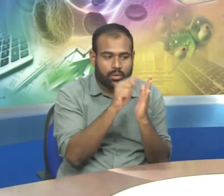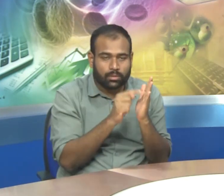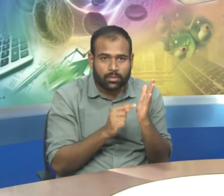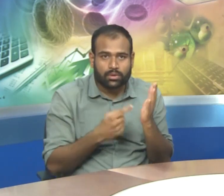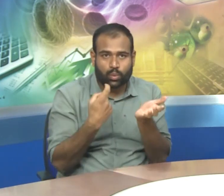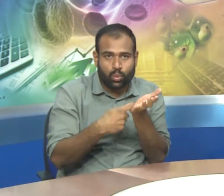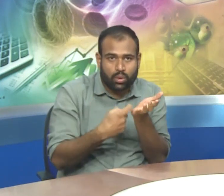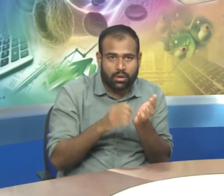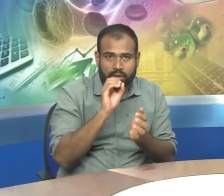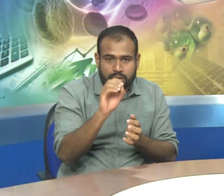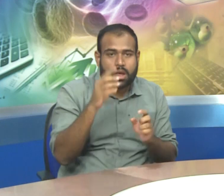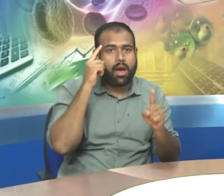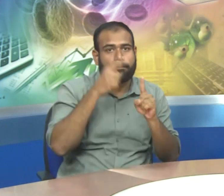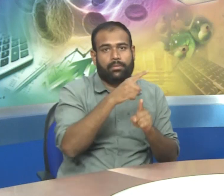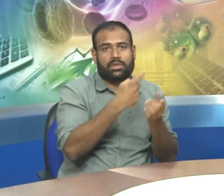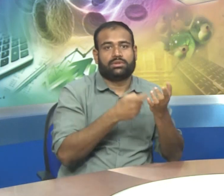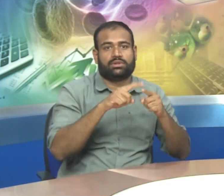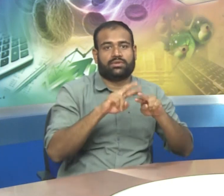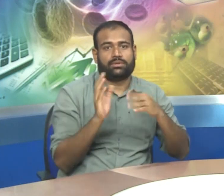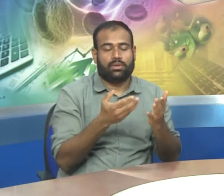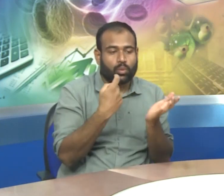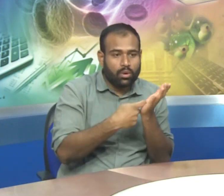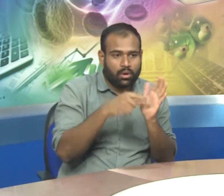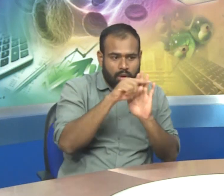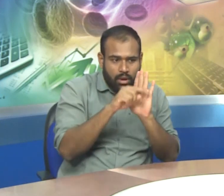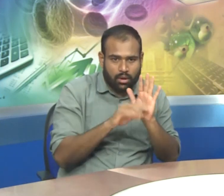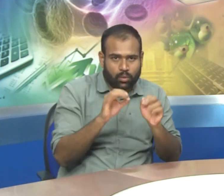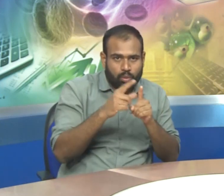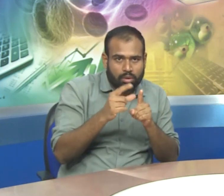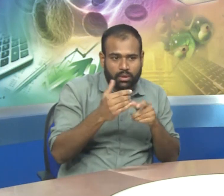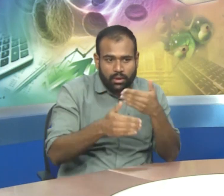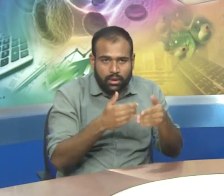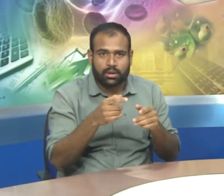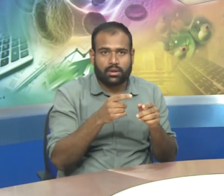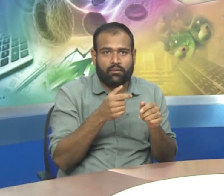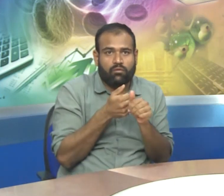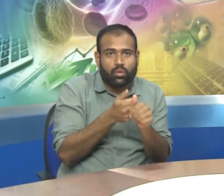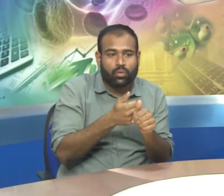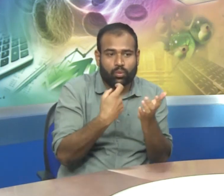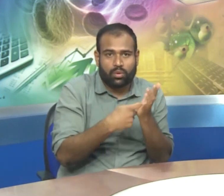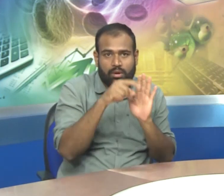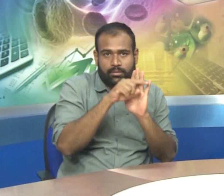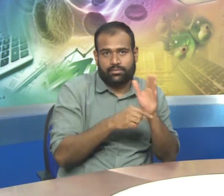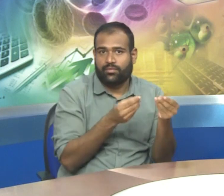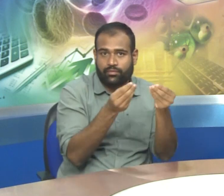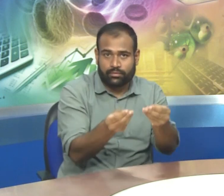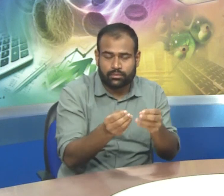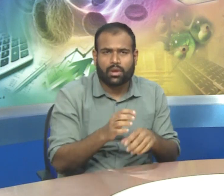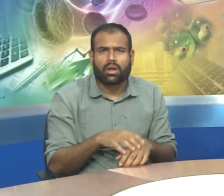The fourth point under reference service explains it as it has an aim, which is